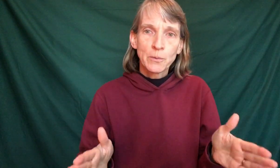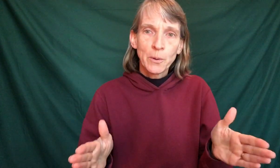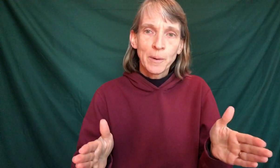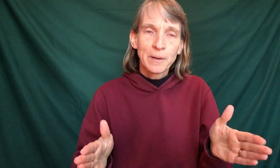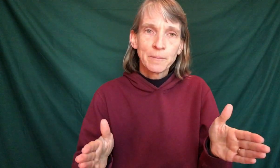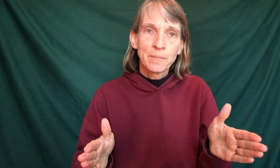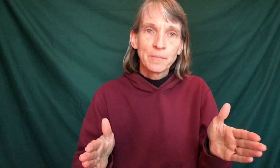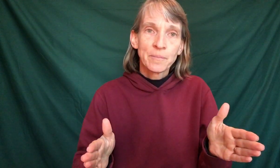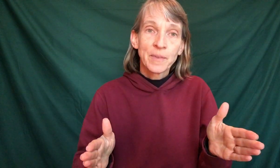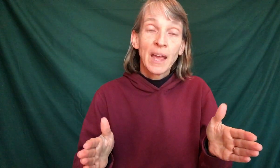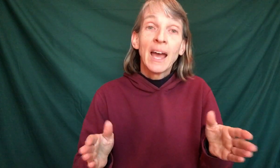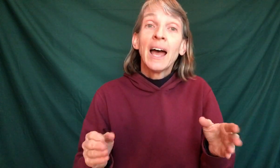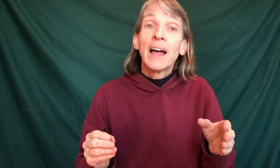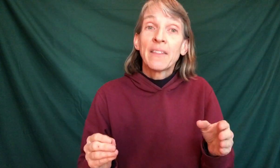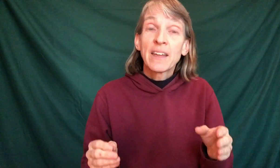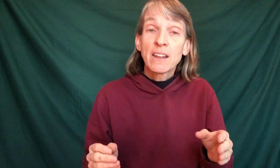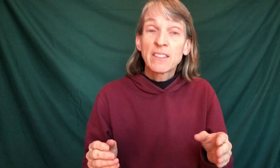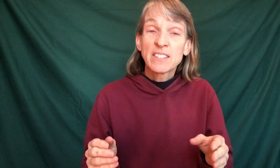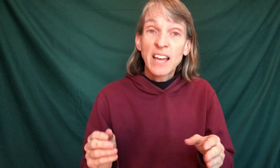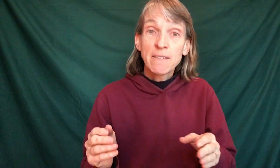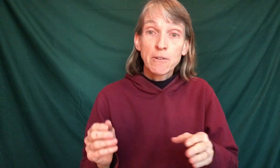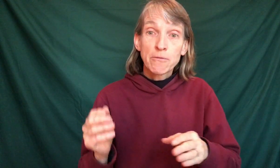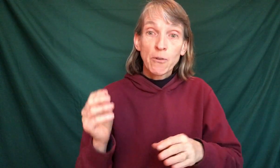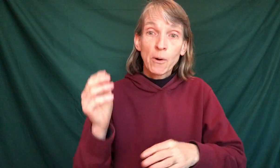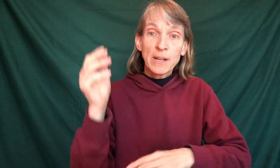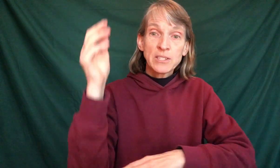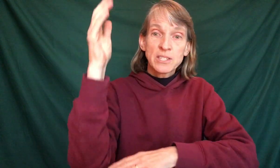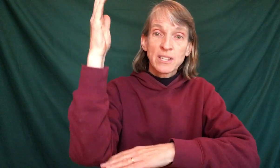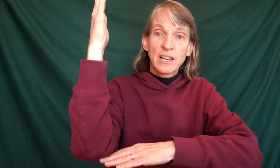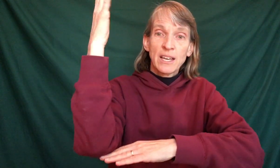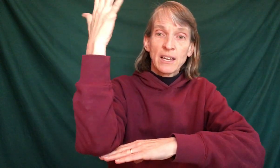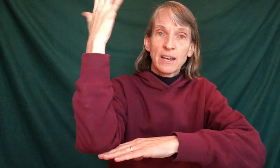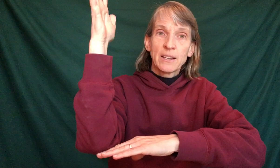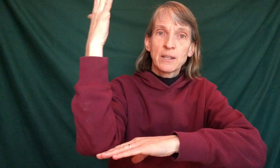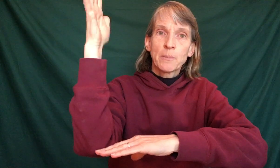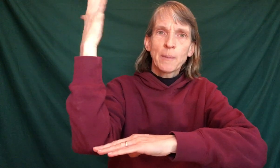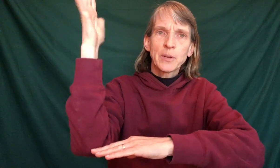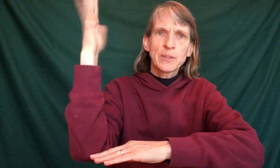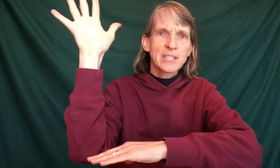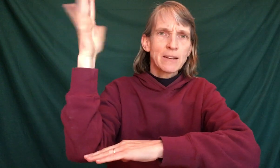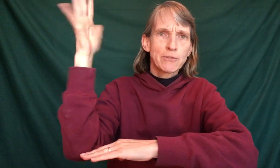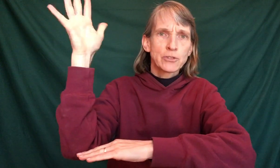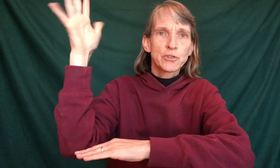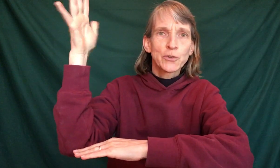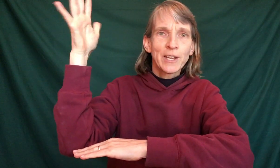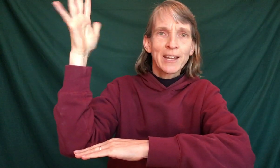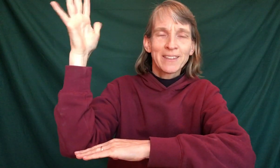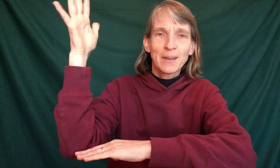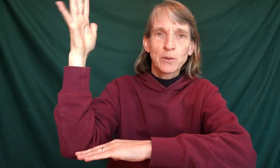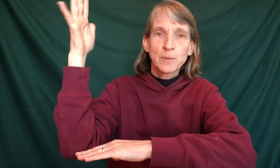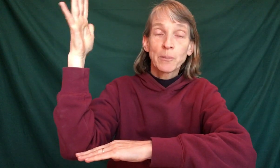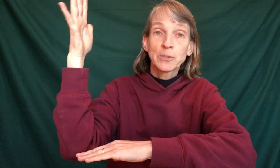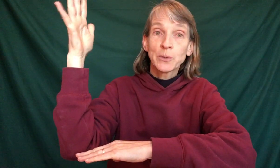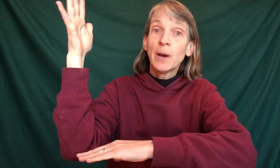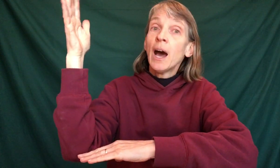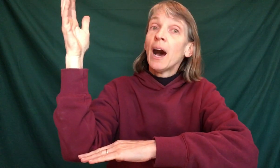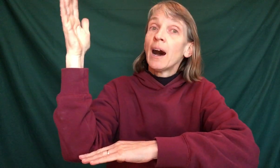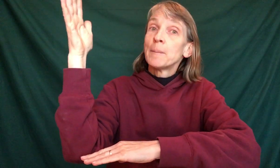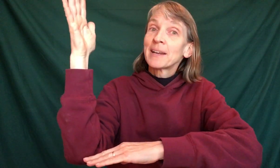room. Then the sign for forest, you probably know the sign for tree. I think most people do by